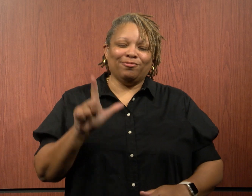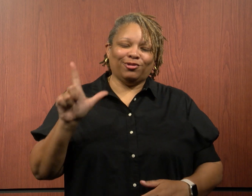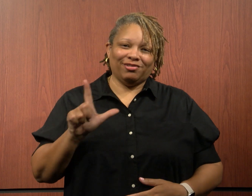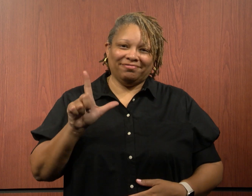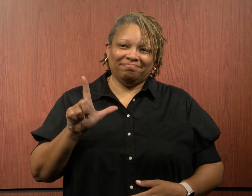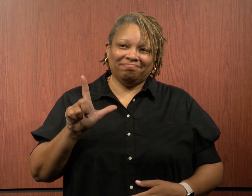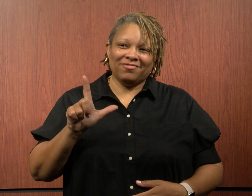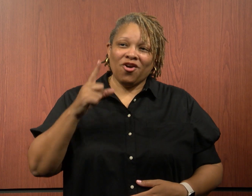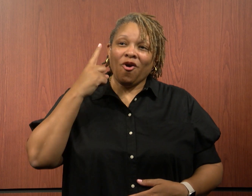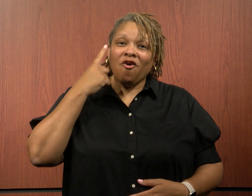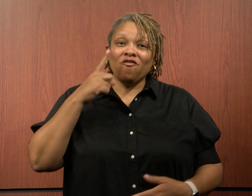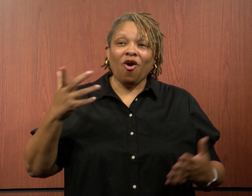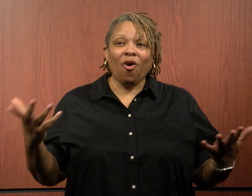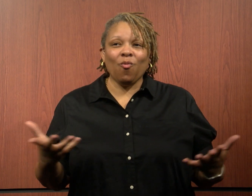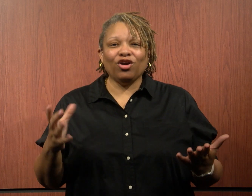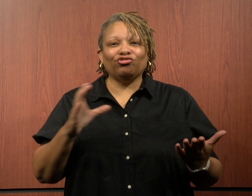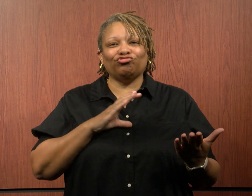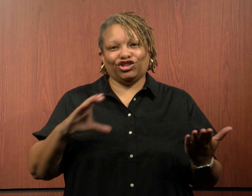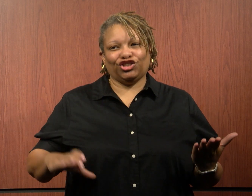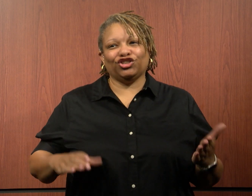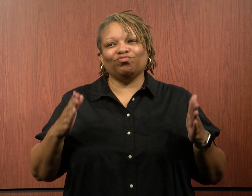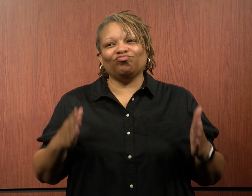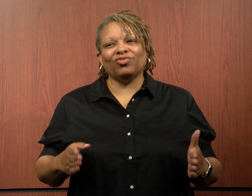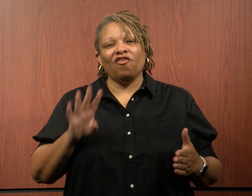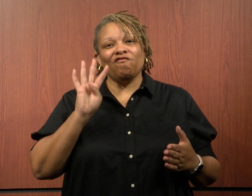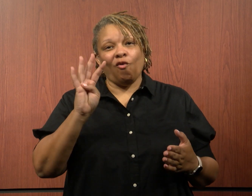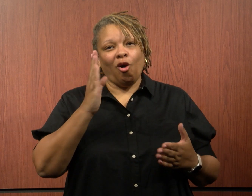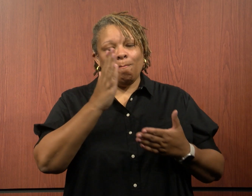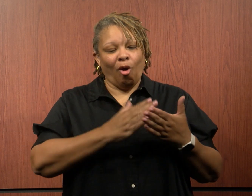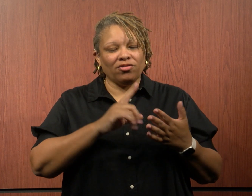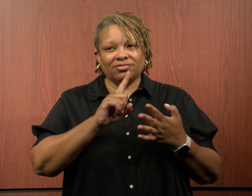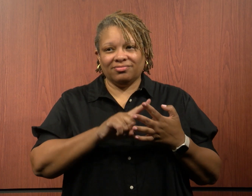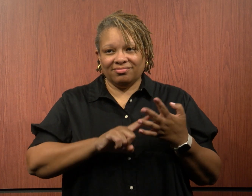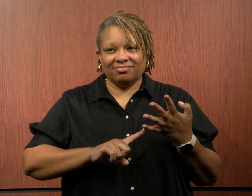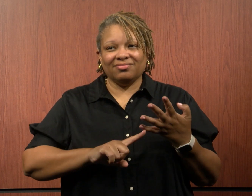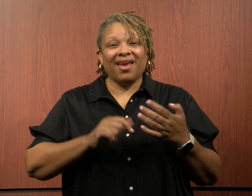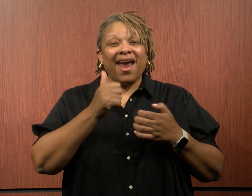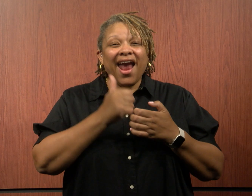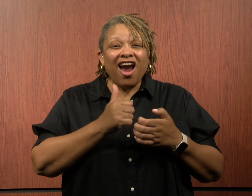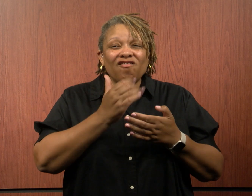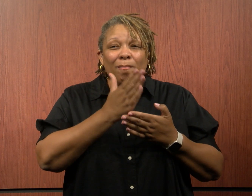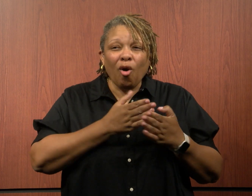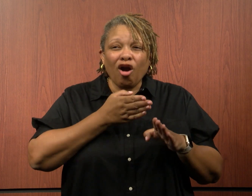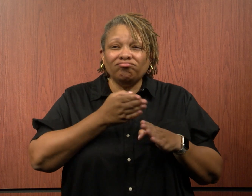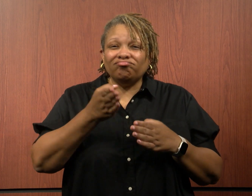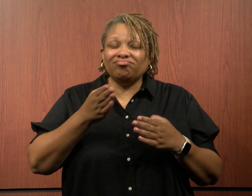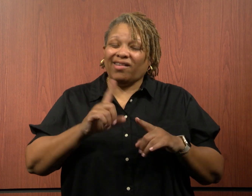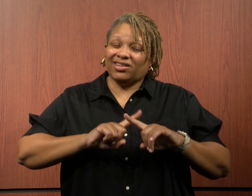that library filled with 4 different sections. Each section offers a unique perspective on the Christian faith,